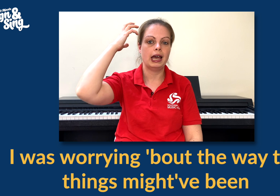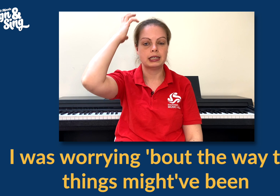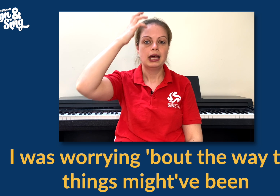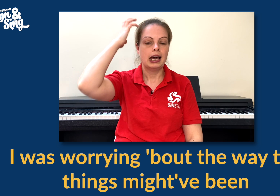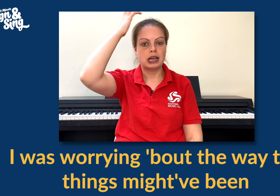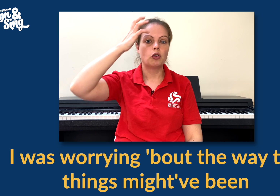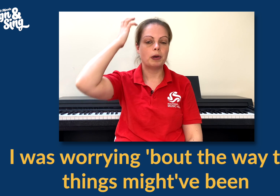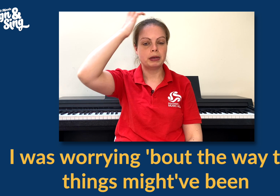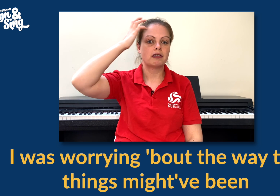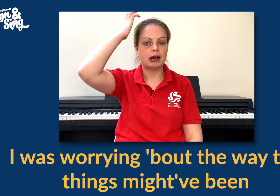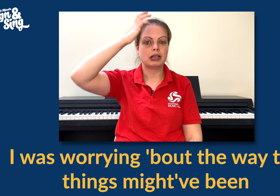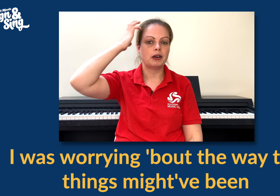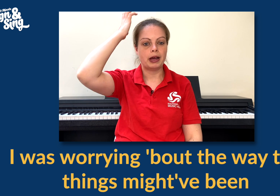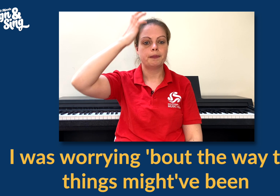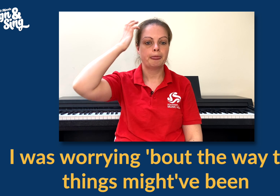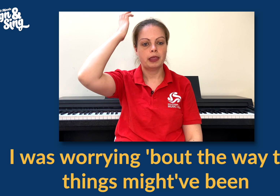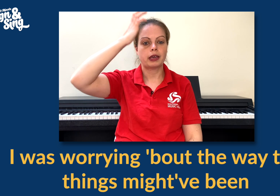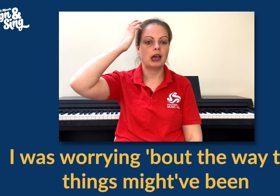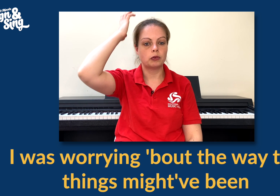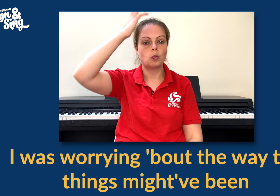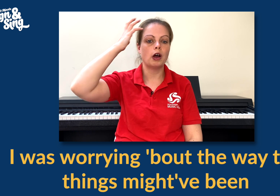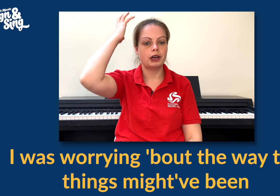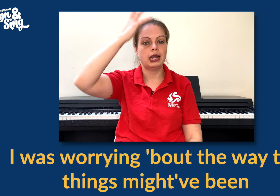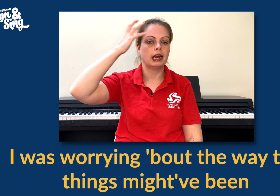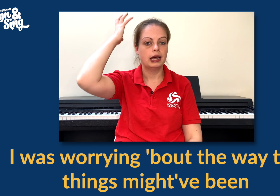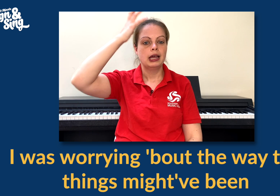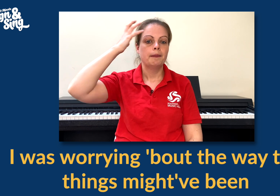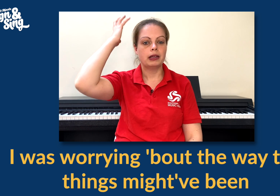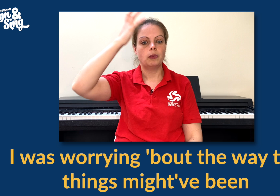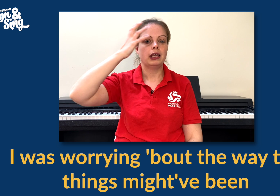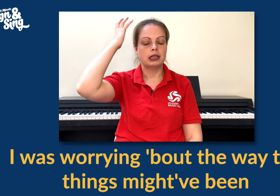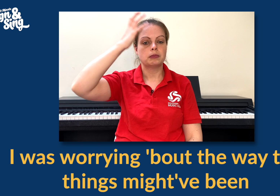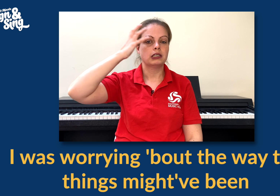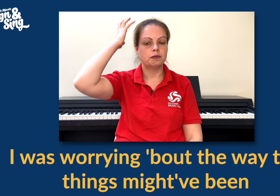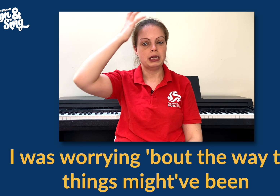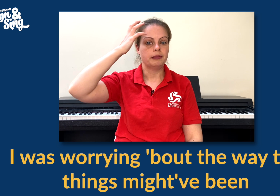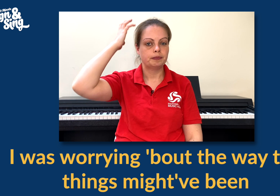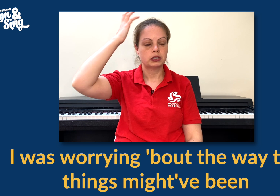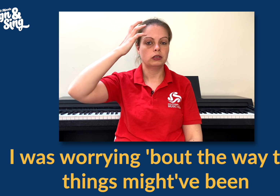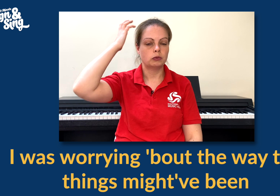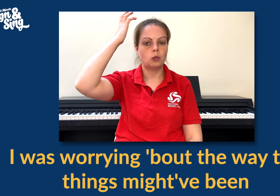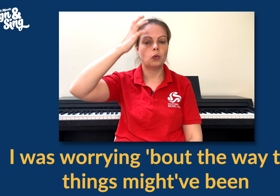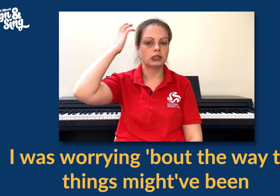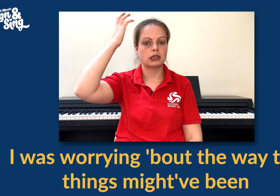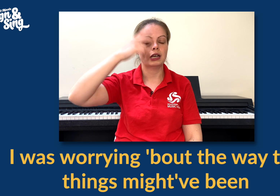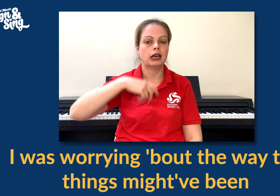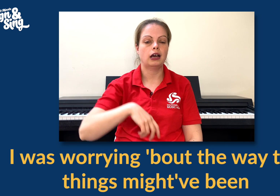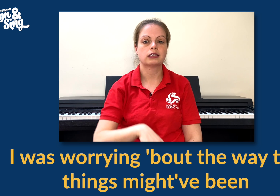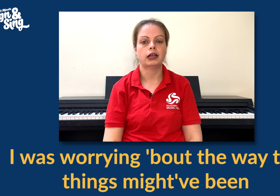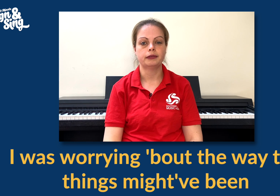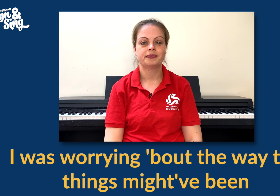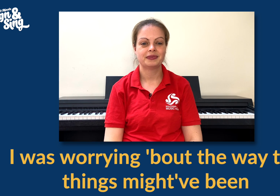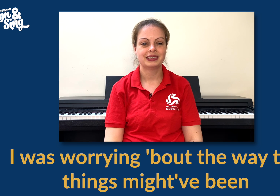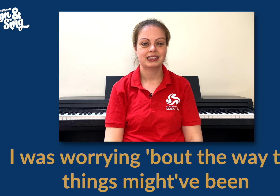your head and they're all bumbling around everywhere. Okay, I was worrying about the way things might have been. So just one sign in that